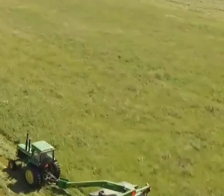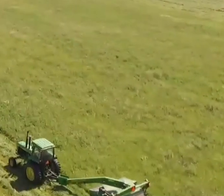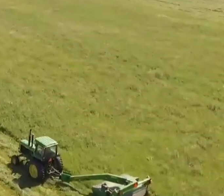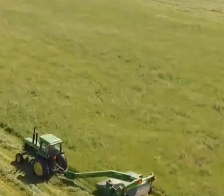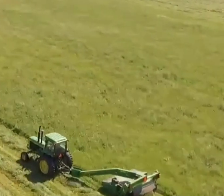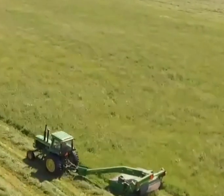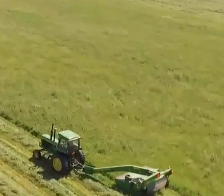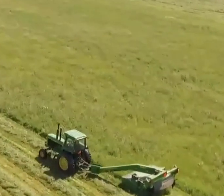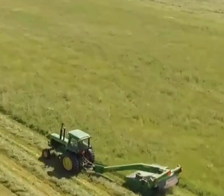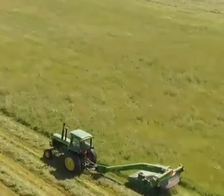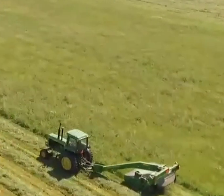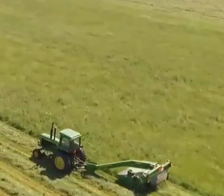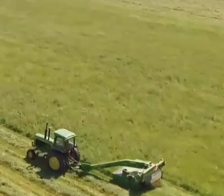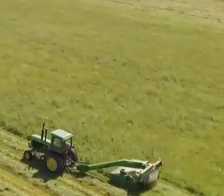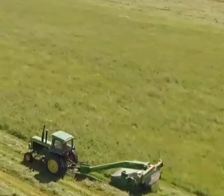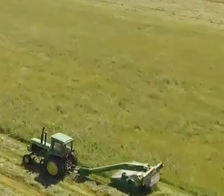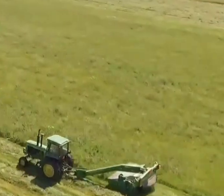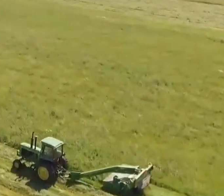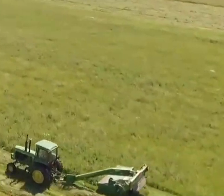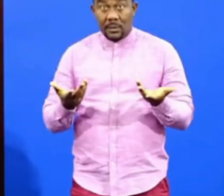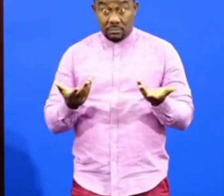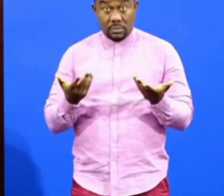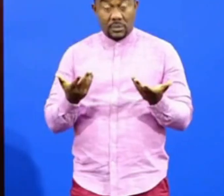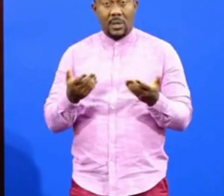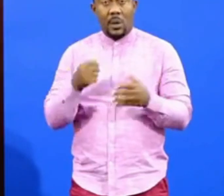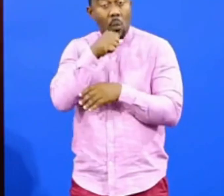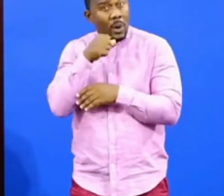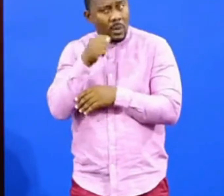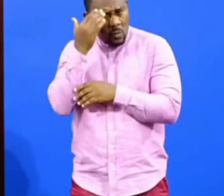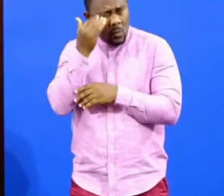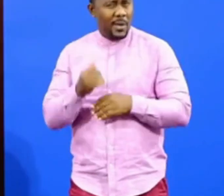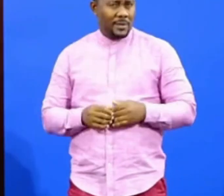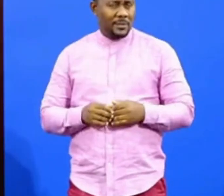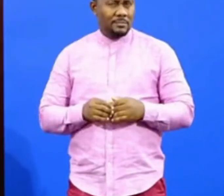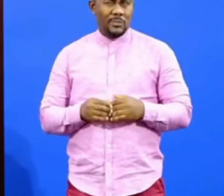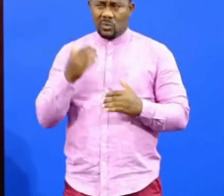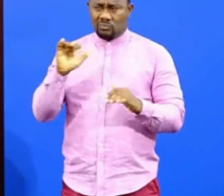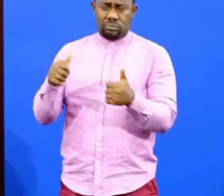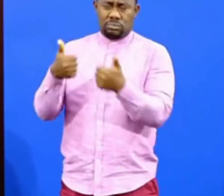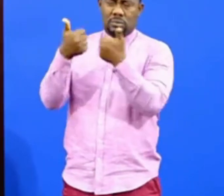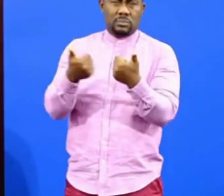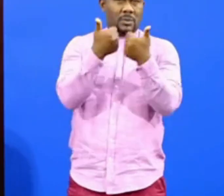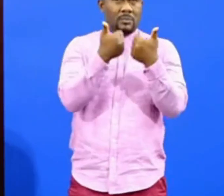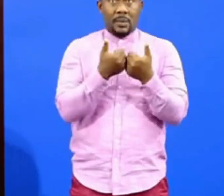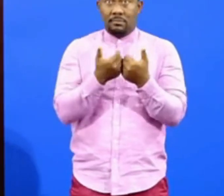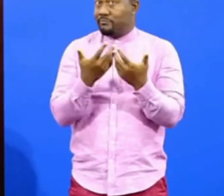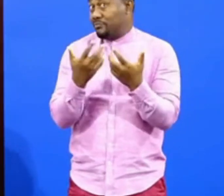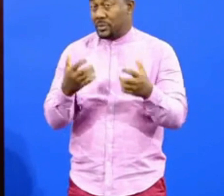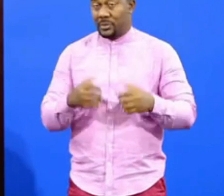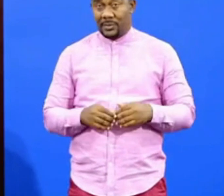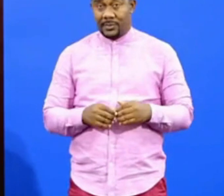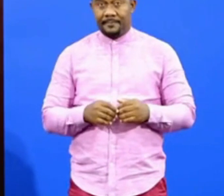and infrastructure hub in Ghana for the region. There are a lot of challenges in the market. There are a lot of inefficiencies in the